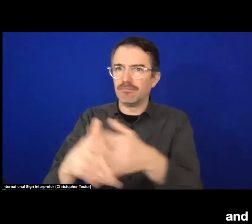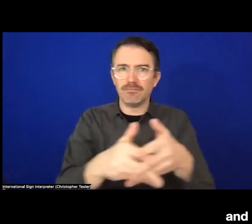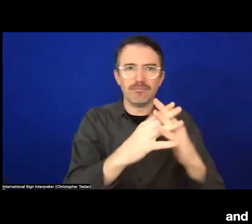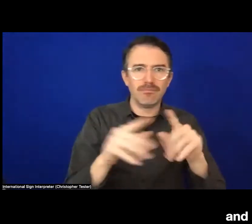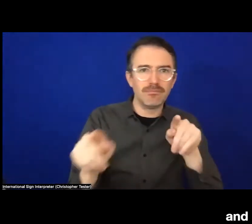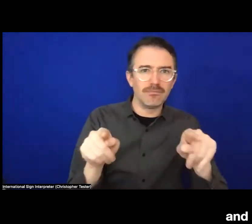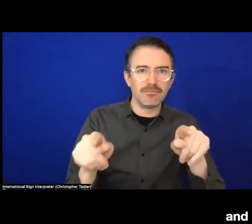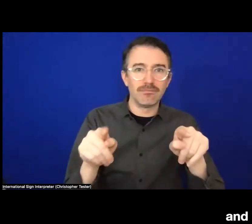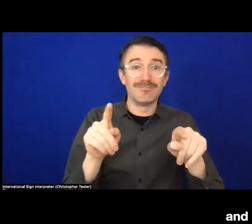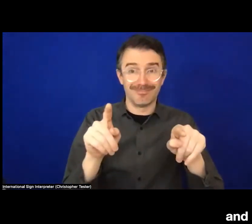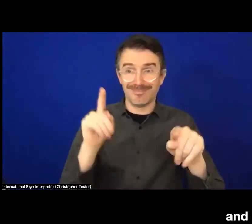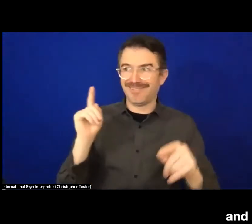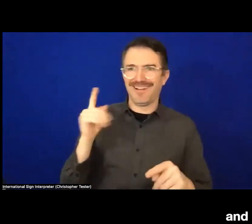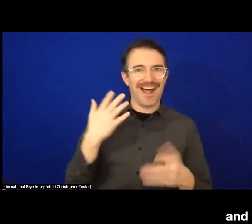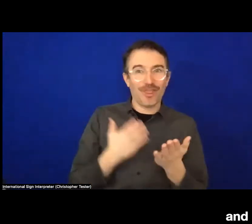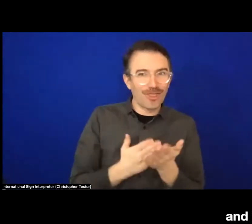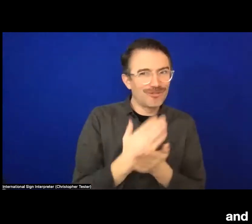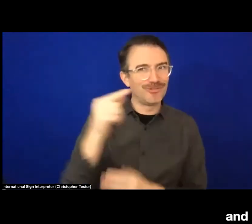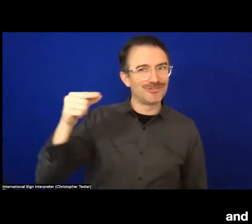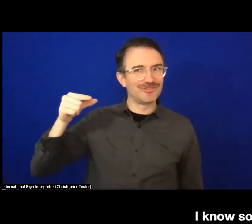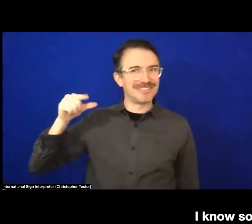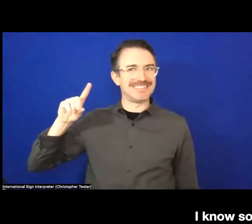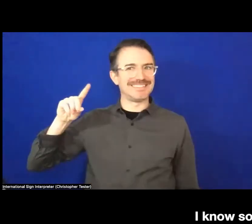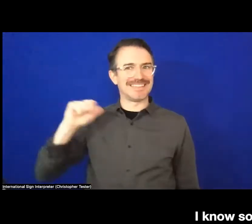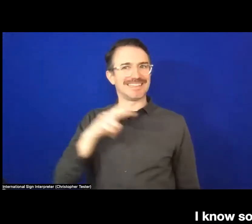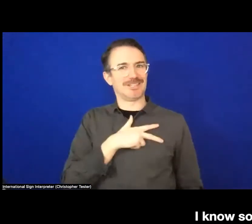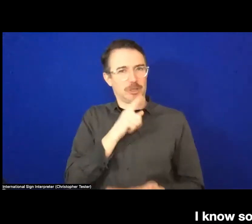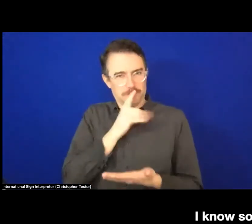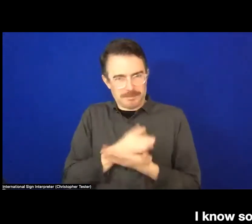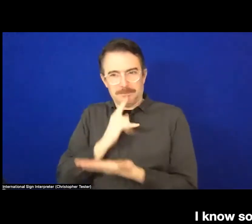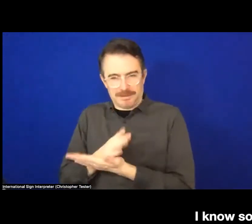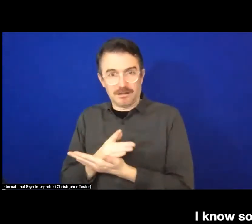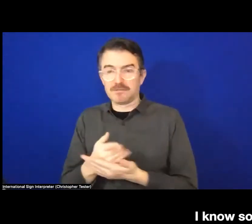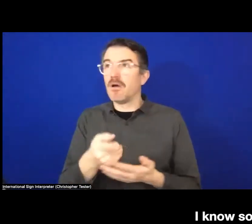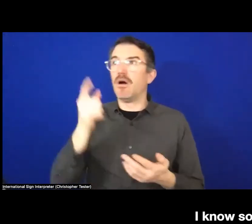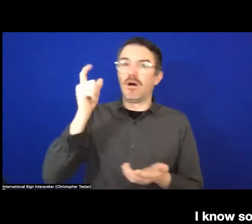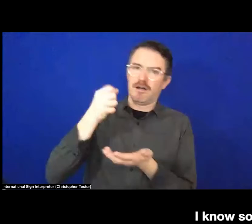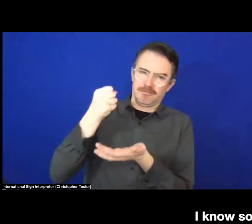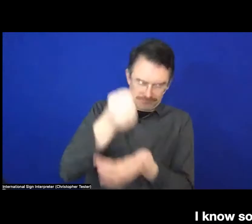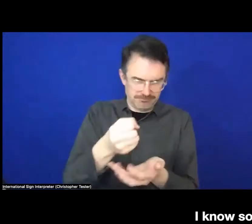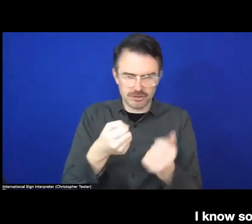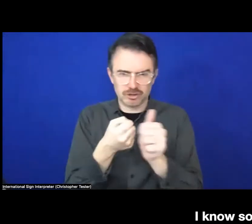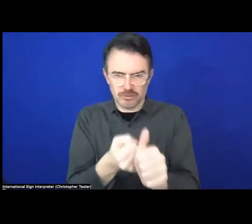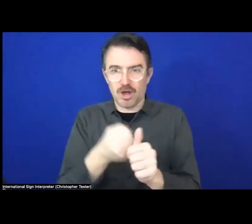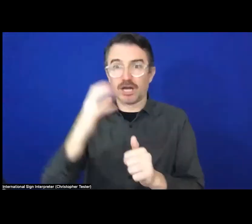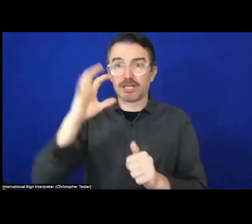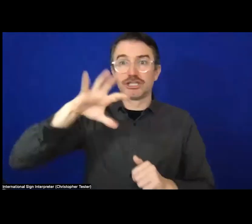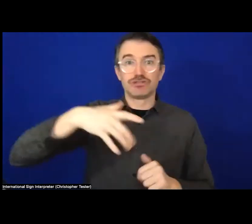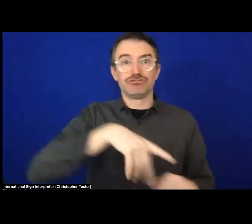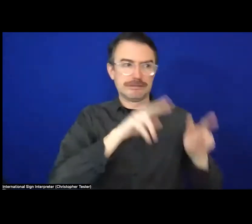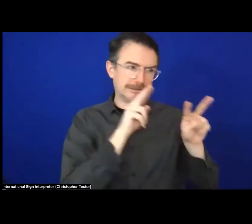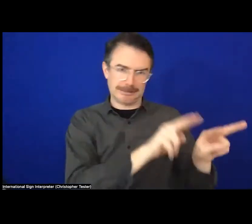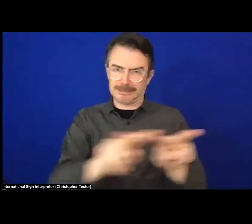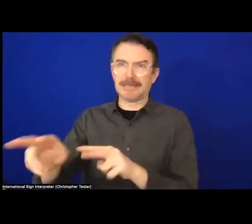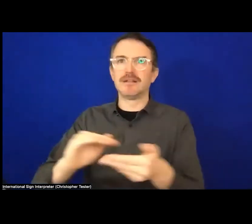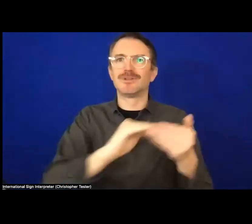Disability Summit commitments, we have been able to see them grow. And now some of them are part of some of these side events like this one